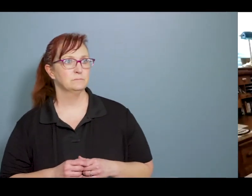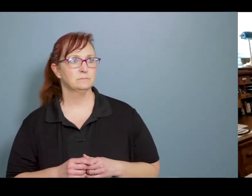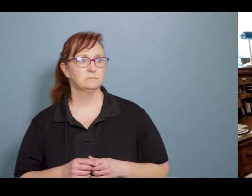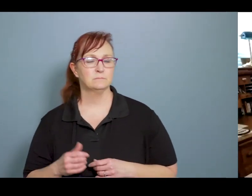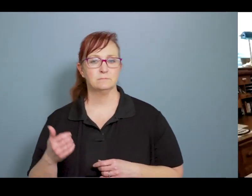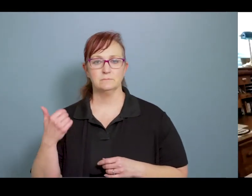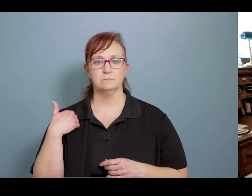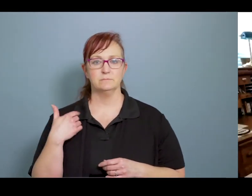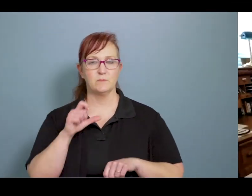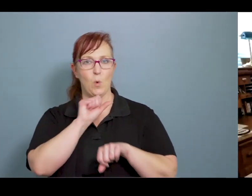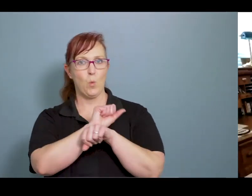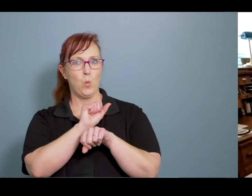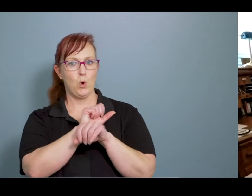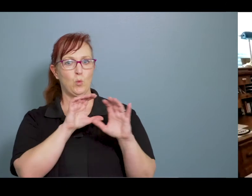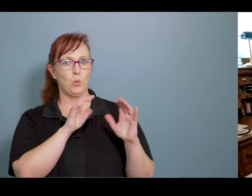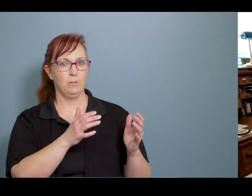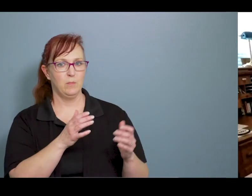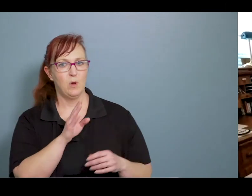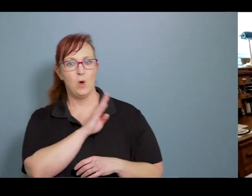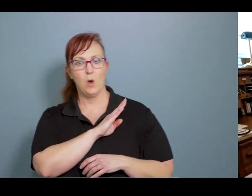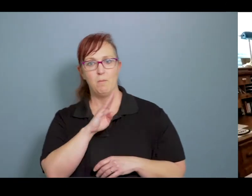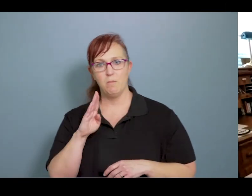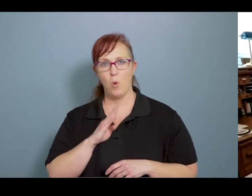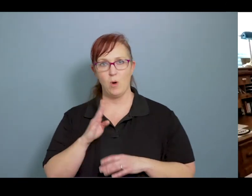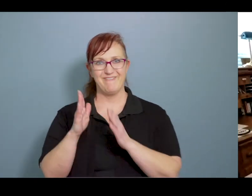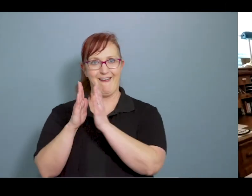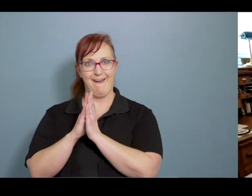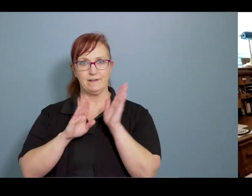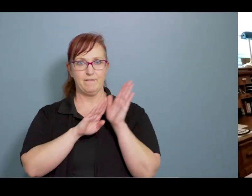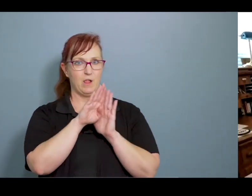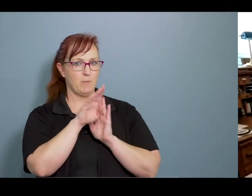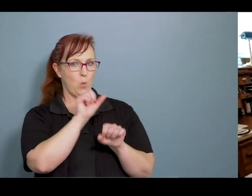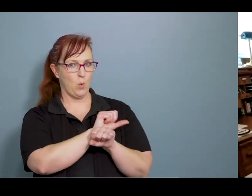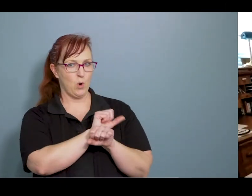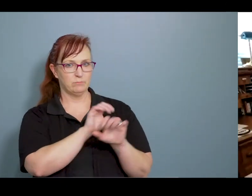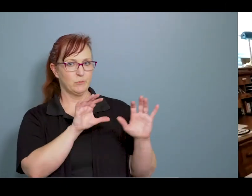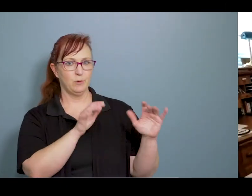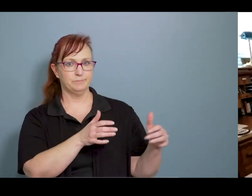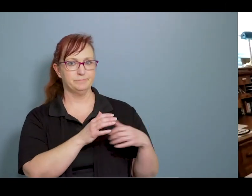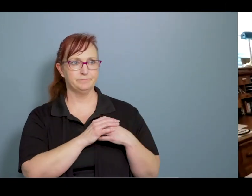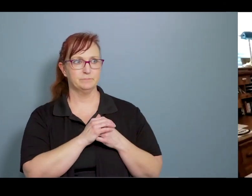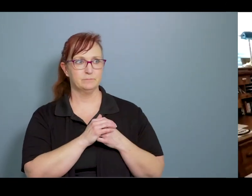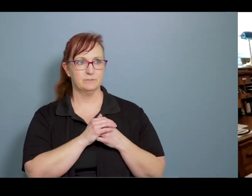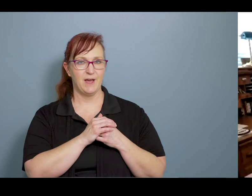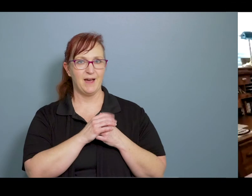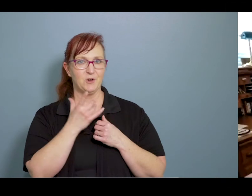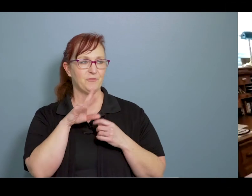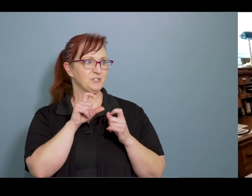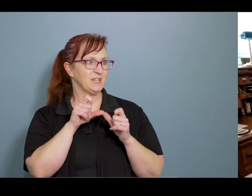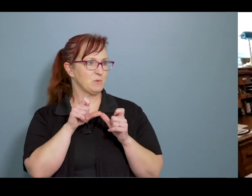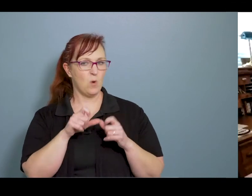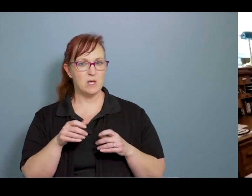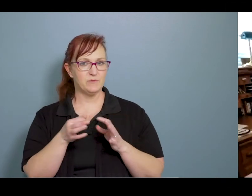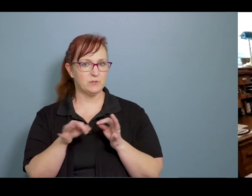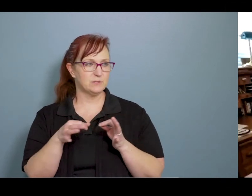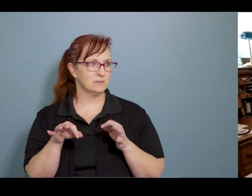is a work group. The board has asked us to develop a work group, and Ryan, correct me for the right language.